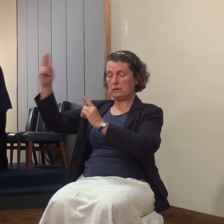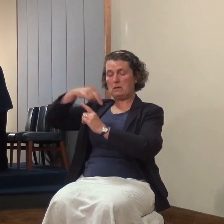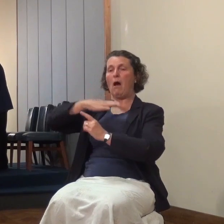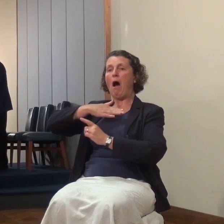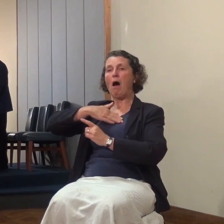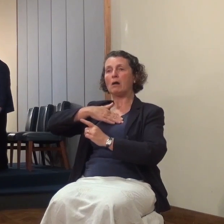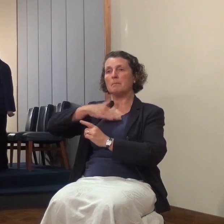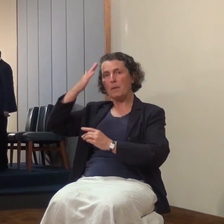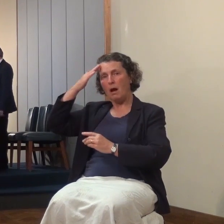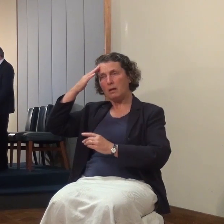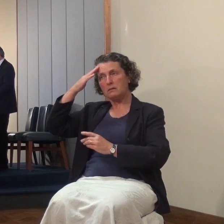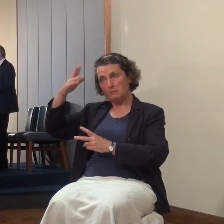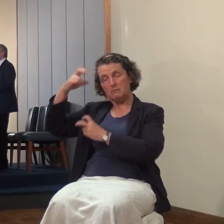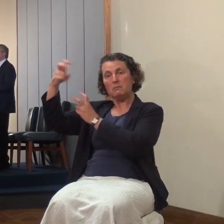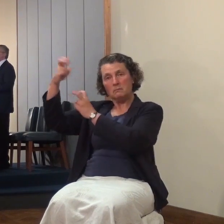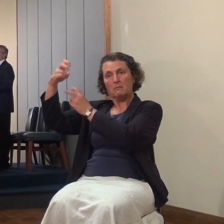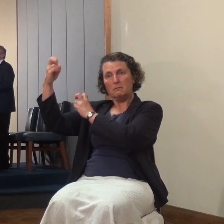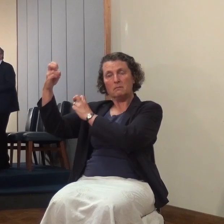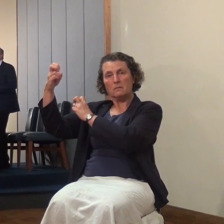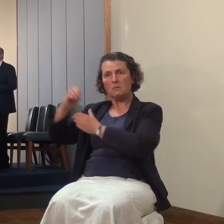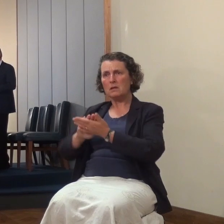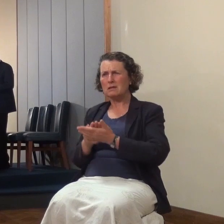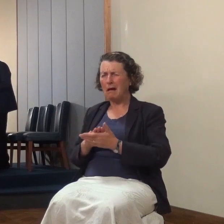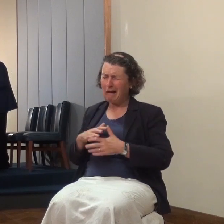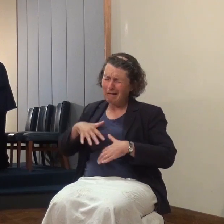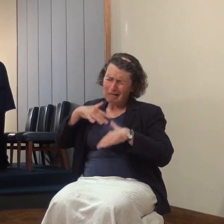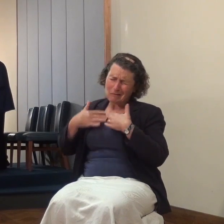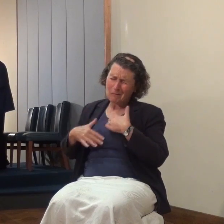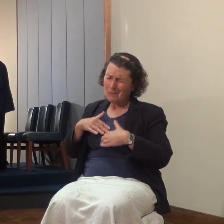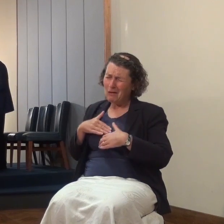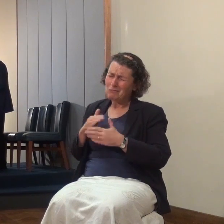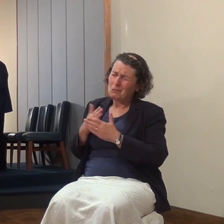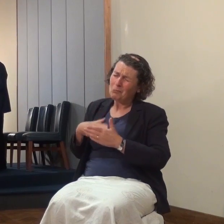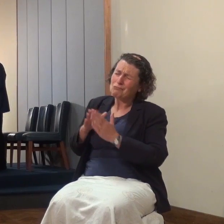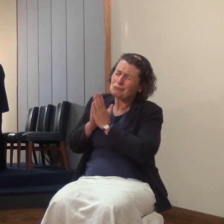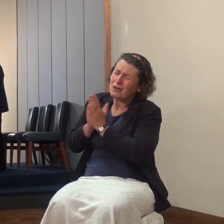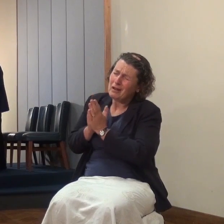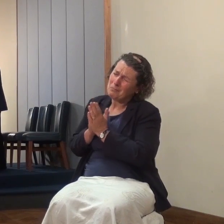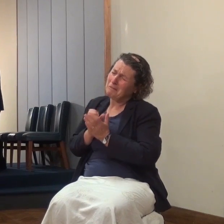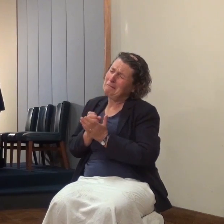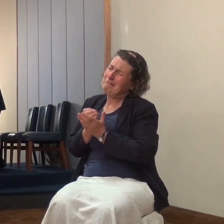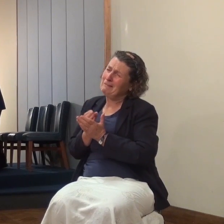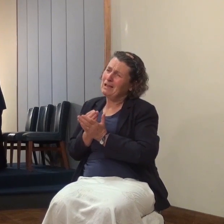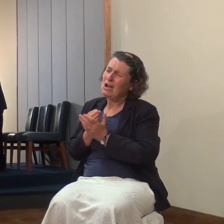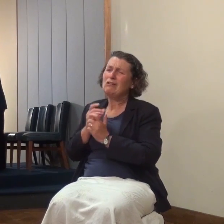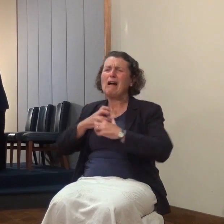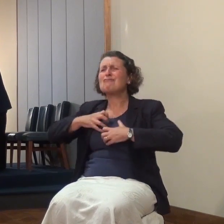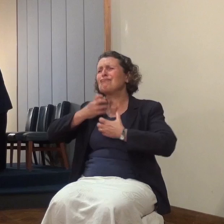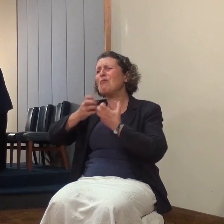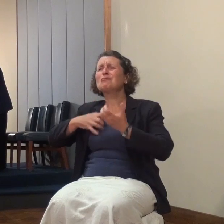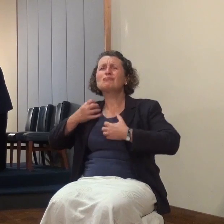we do ourselves. Our sighs and groans, our longings, our tears, our utterances,